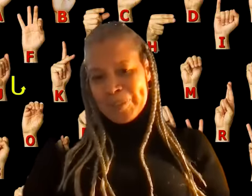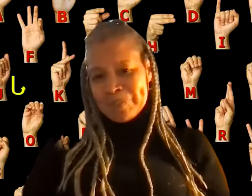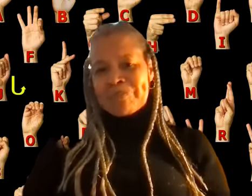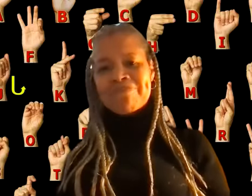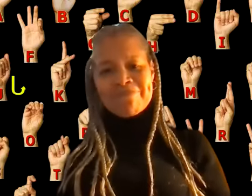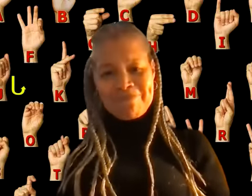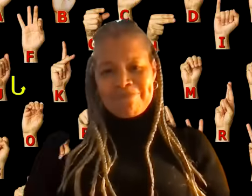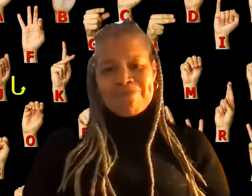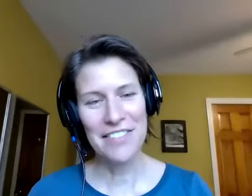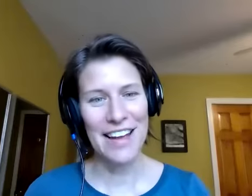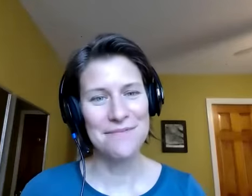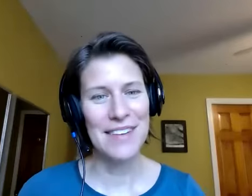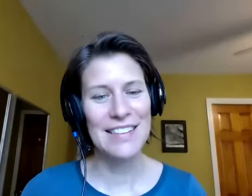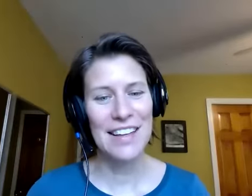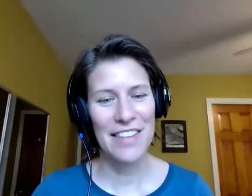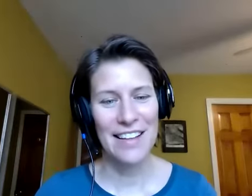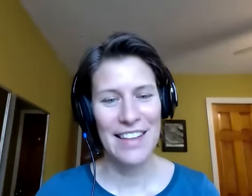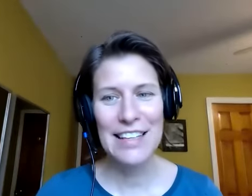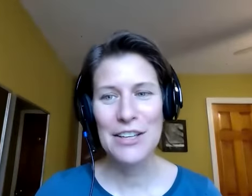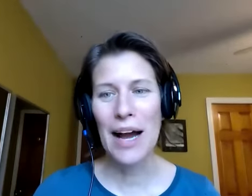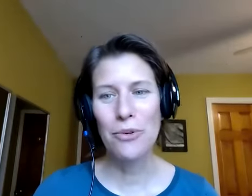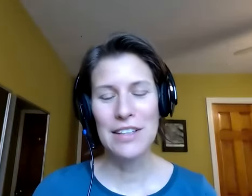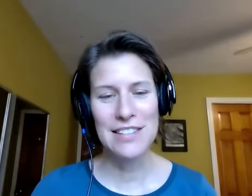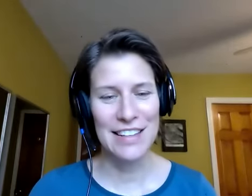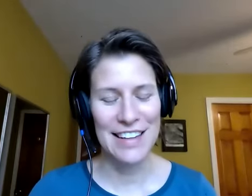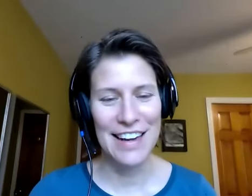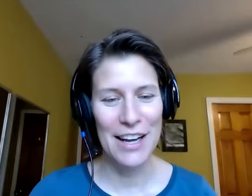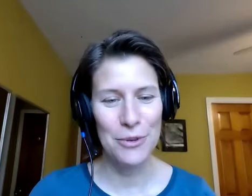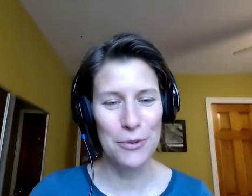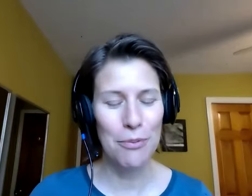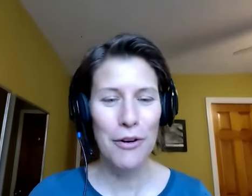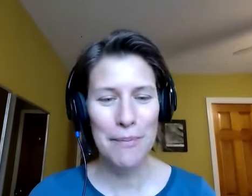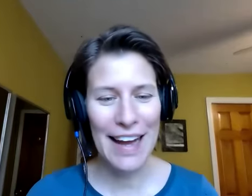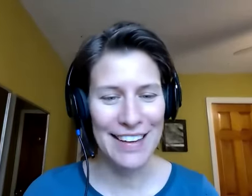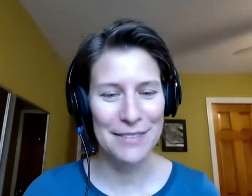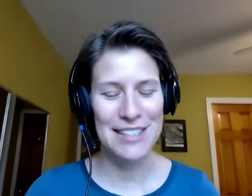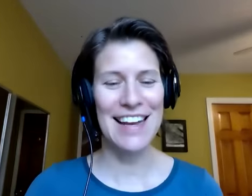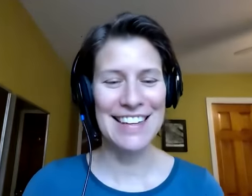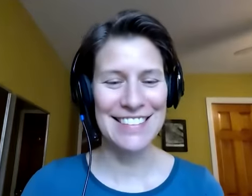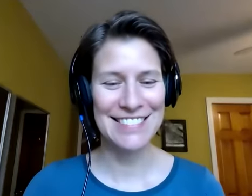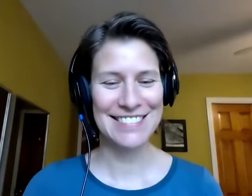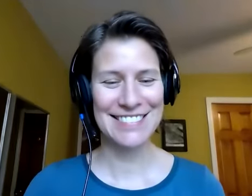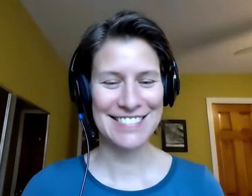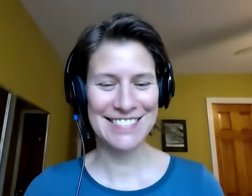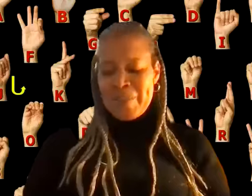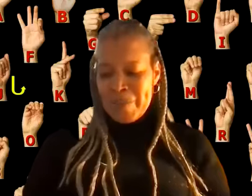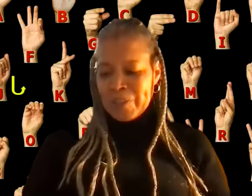I love that. I love that. Thank you. I will listen and I will report back. I'm excited. Excellent. Wonderful.